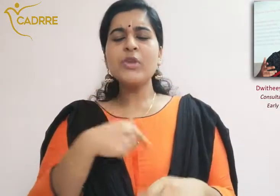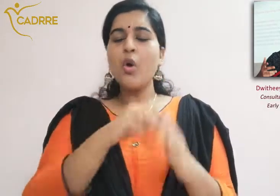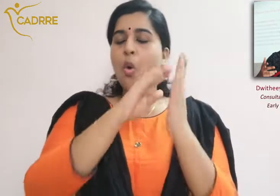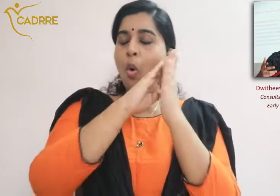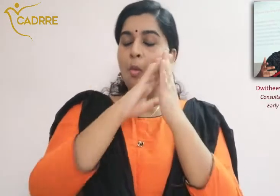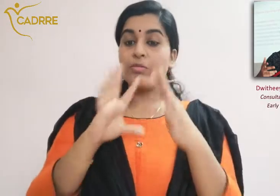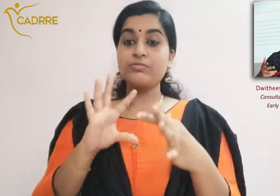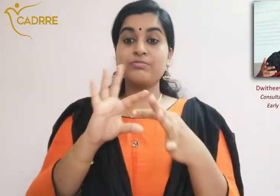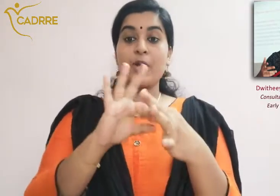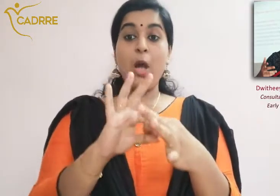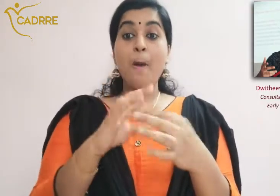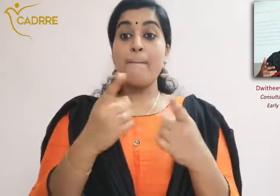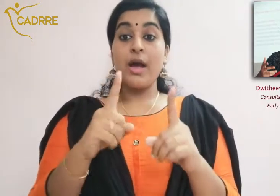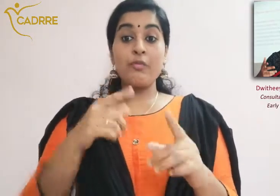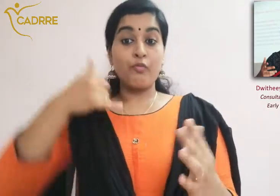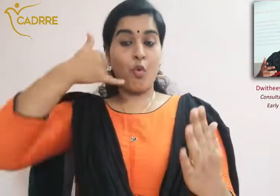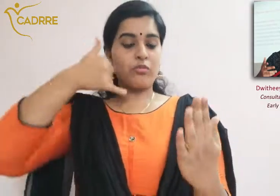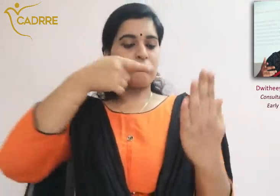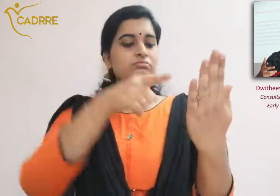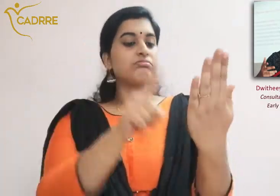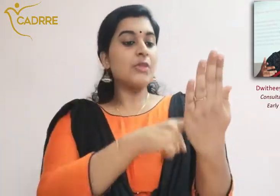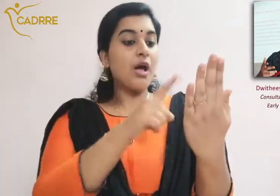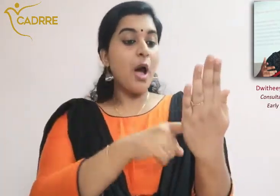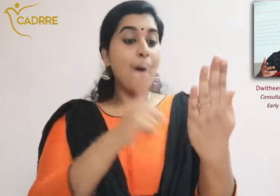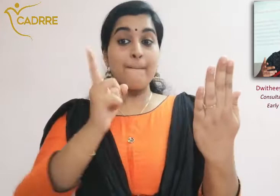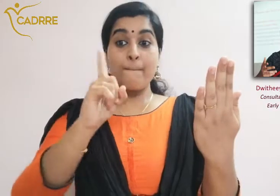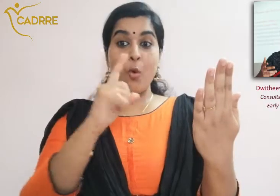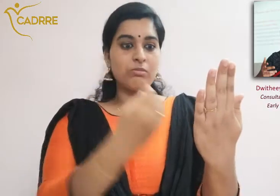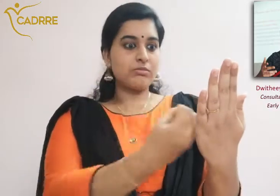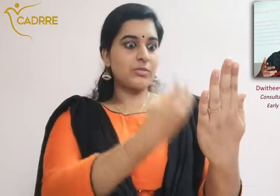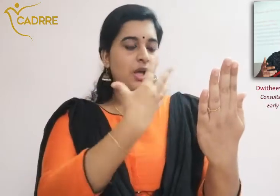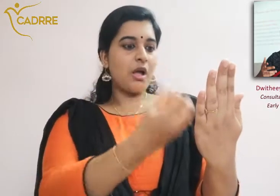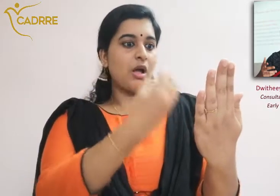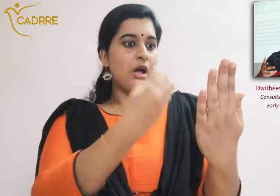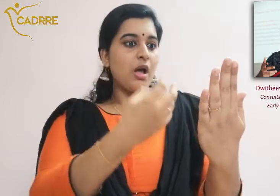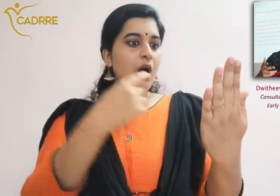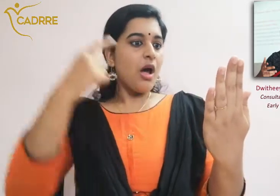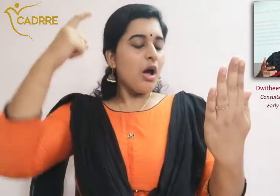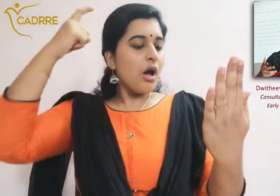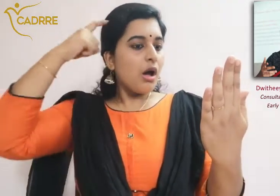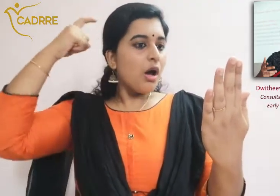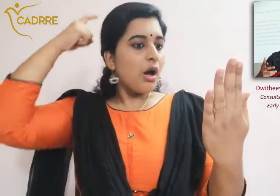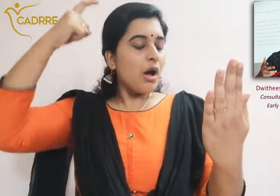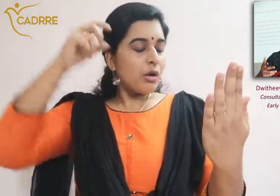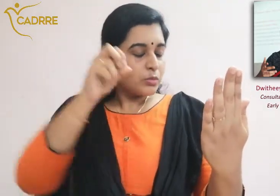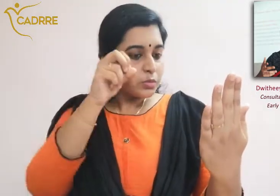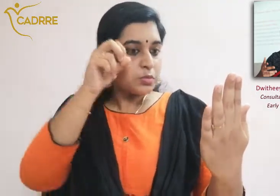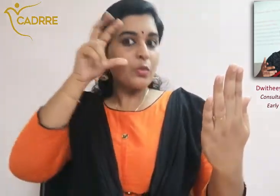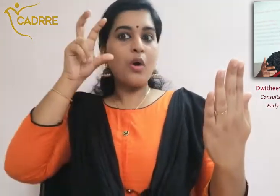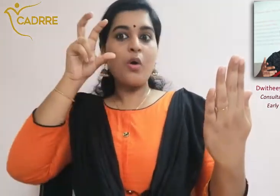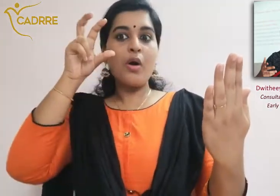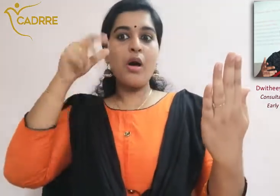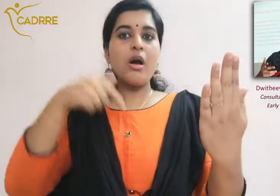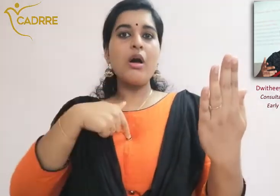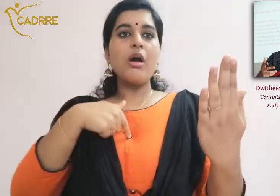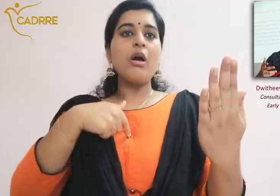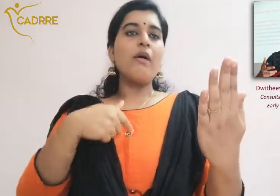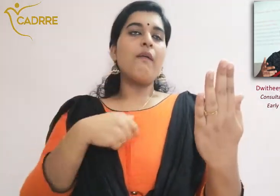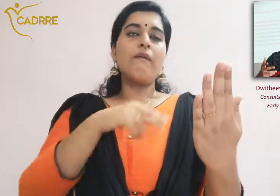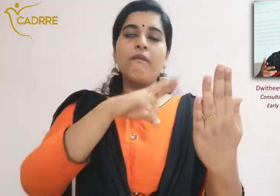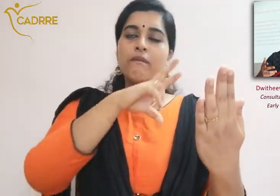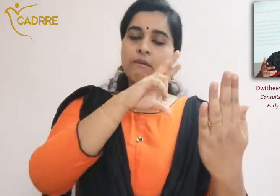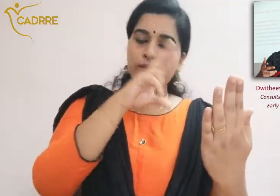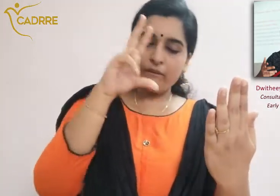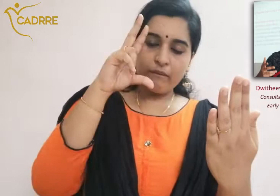sleep. The blue light emitted from the screen of your gadget slows down the production of this